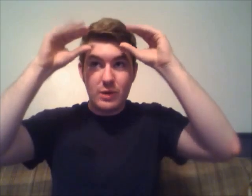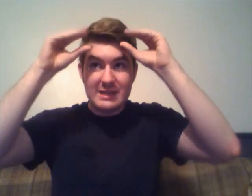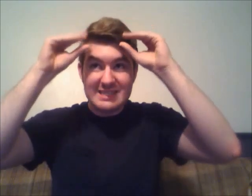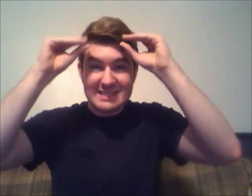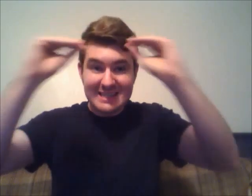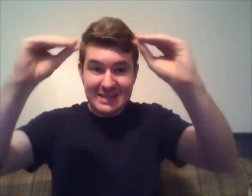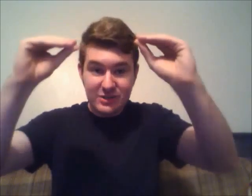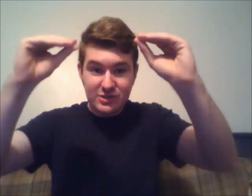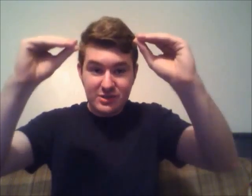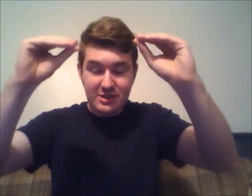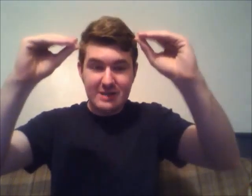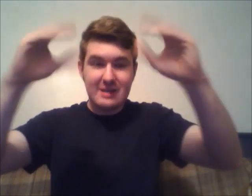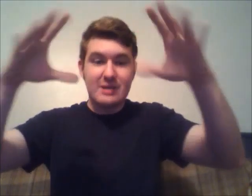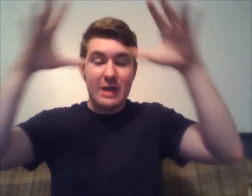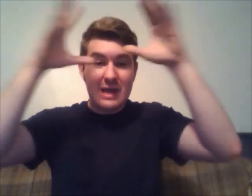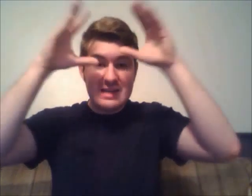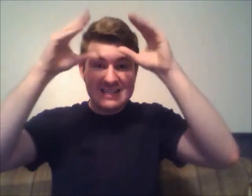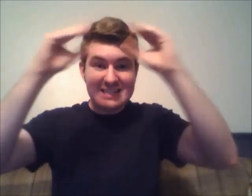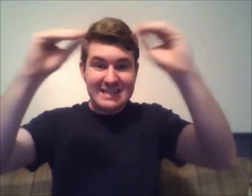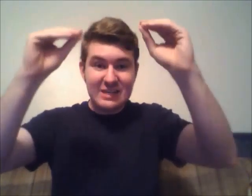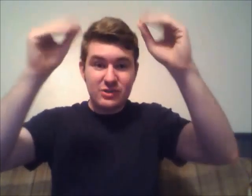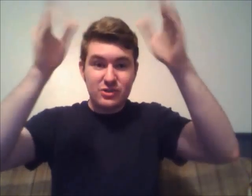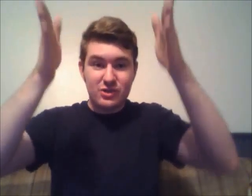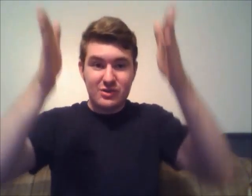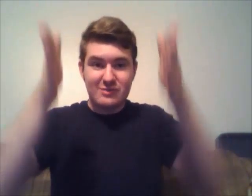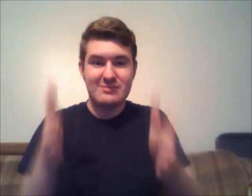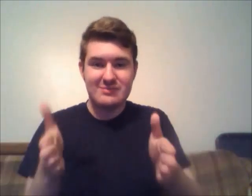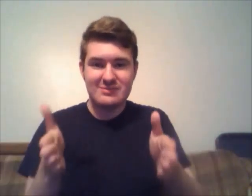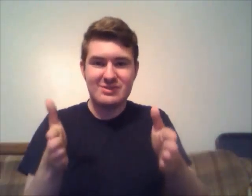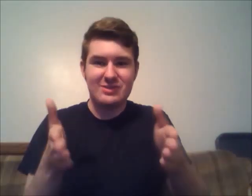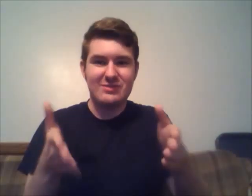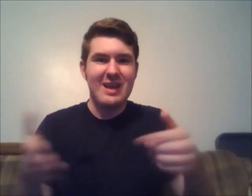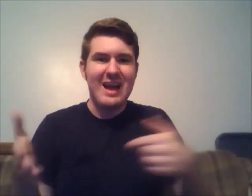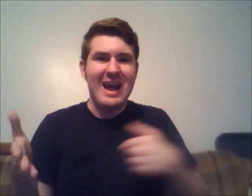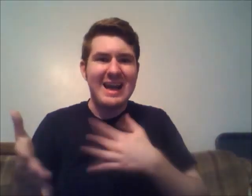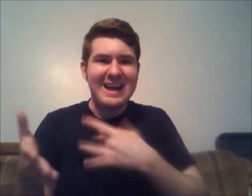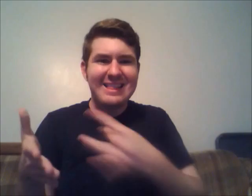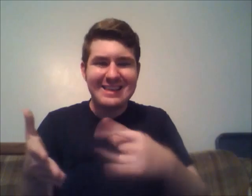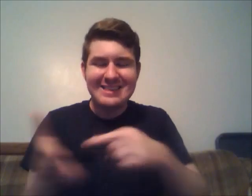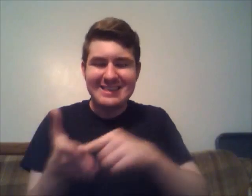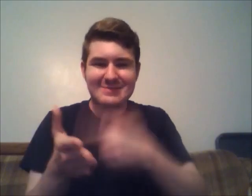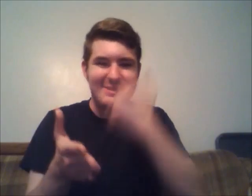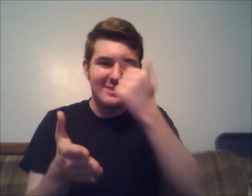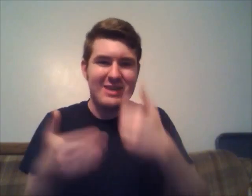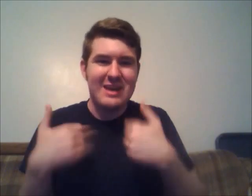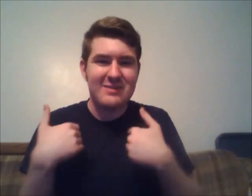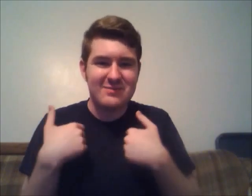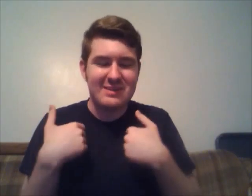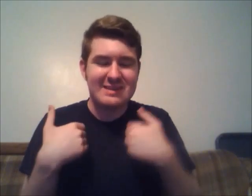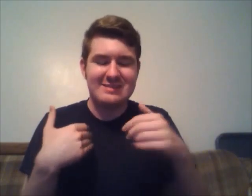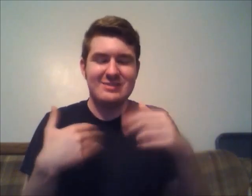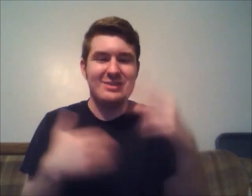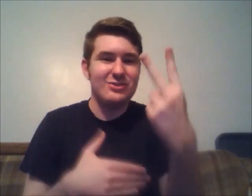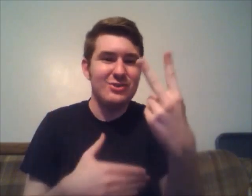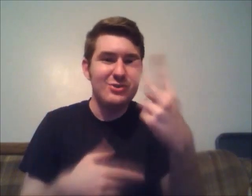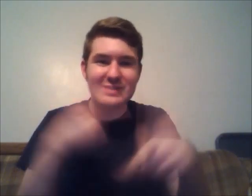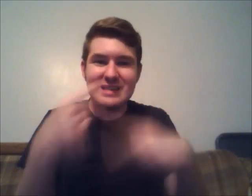once. Teach and teacher. So I like this because you have the two